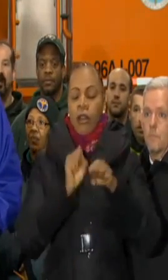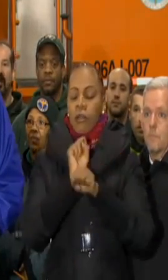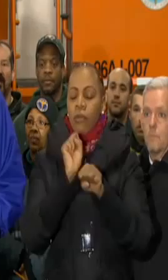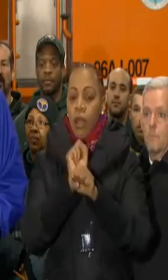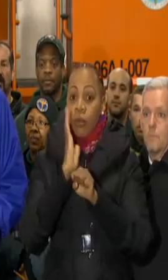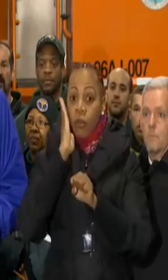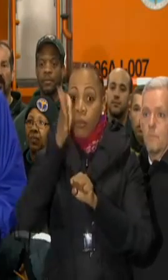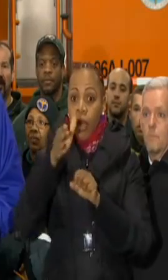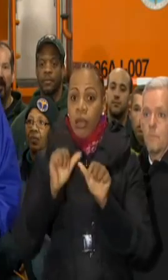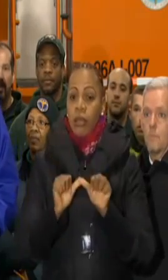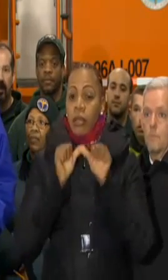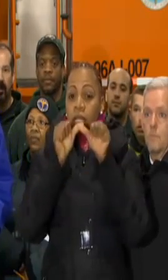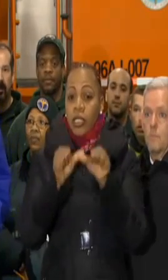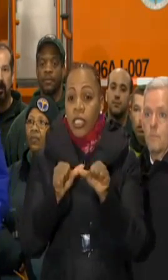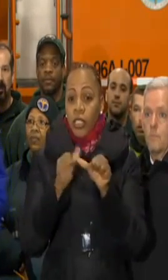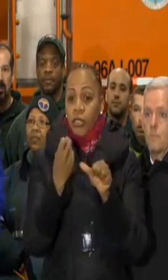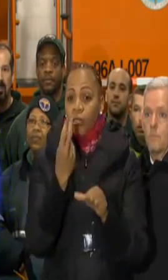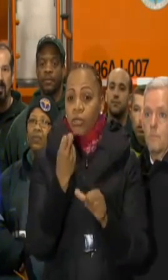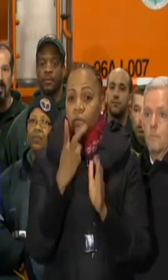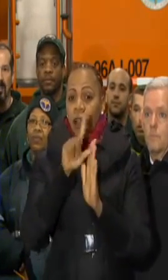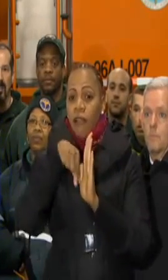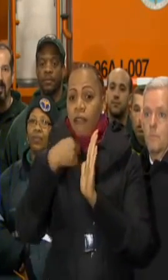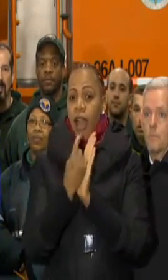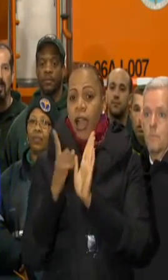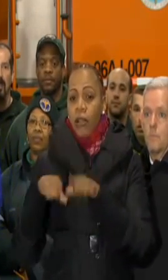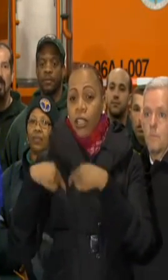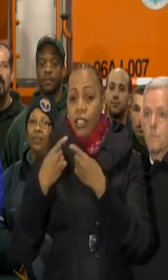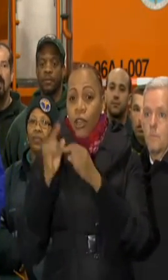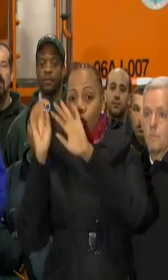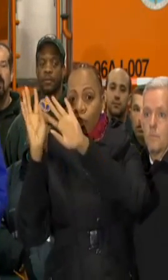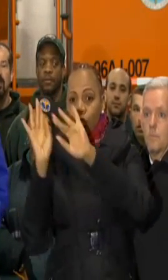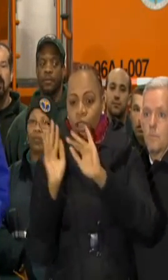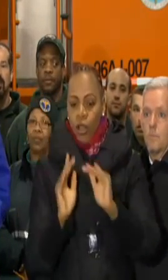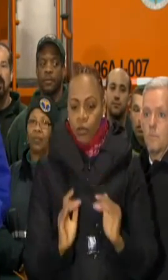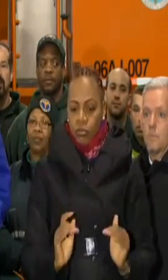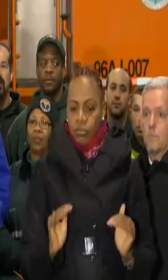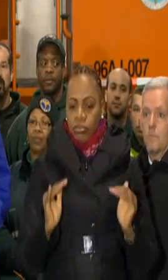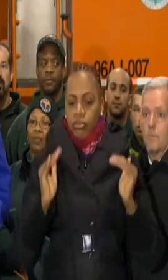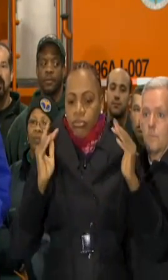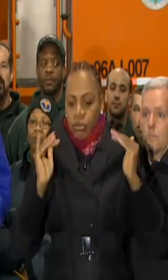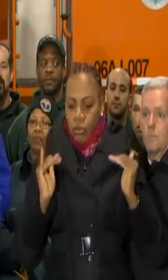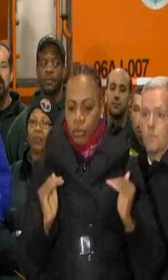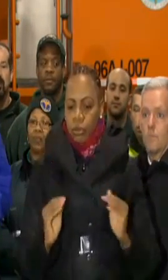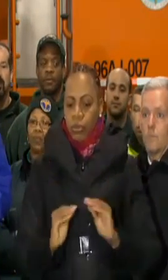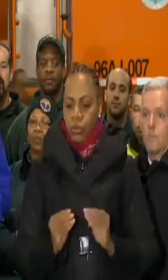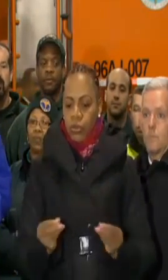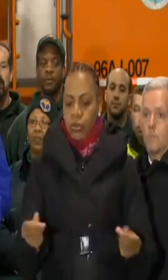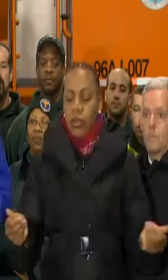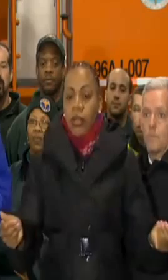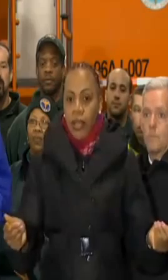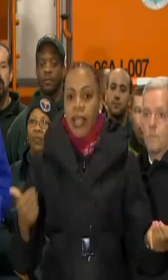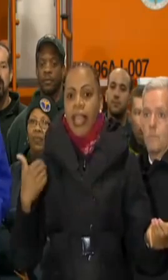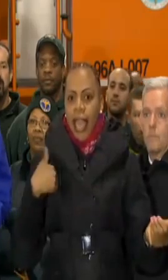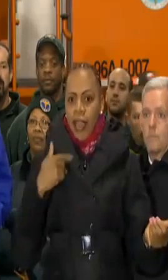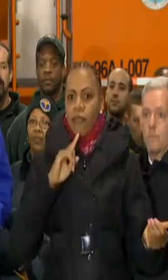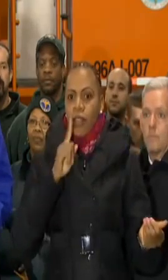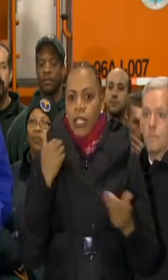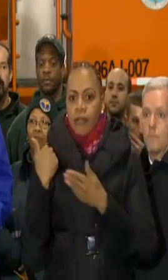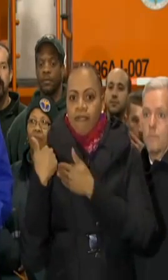with 12-hour shifts until snow removal is complete. They have a pretty daunting